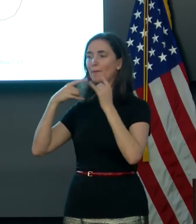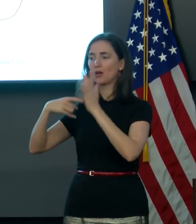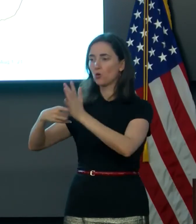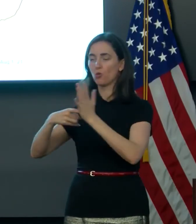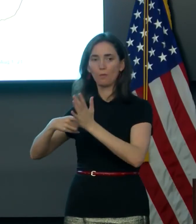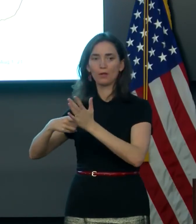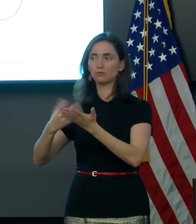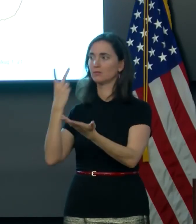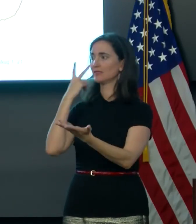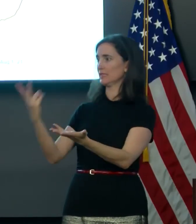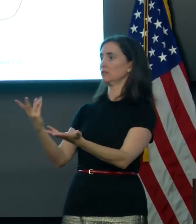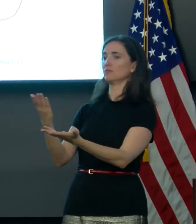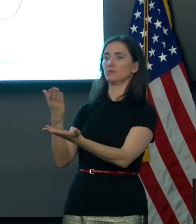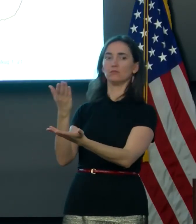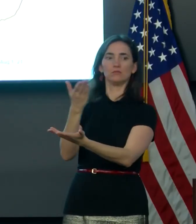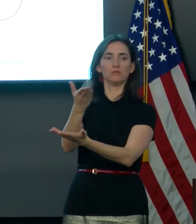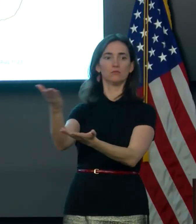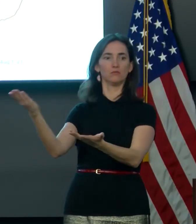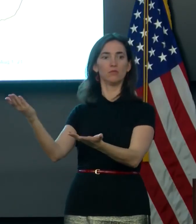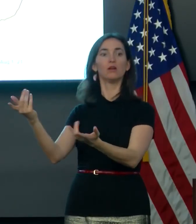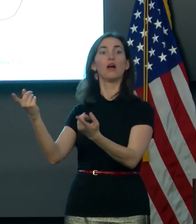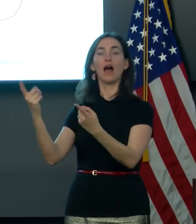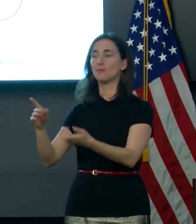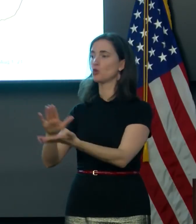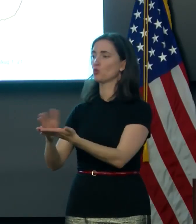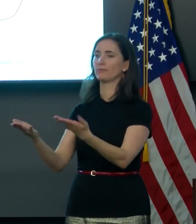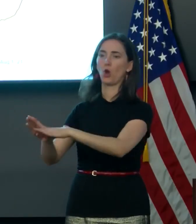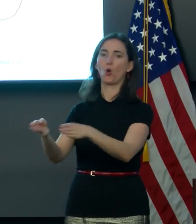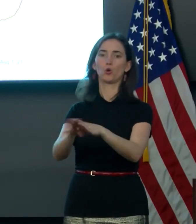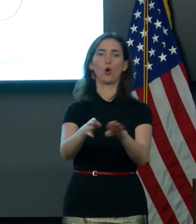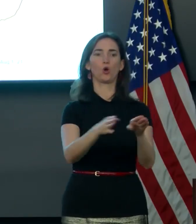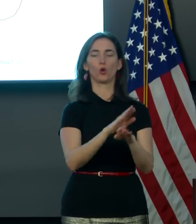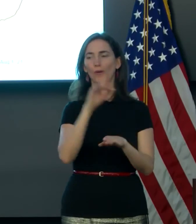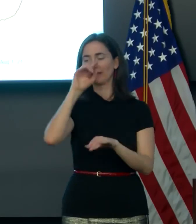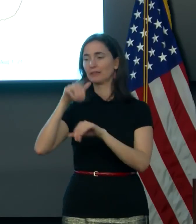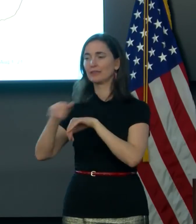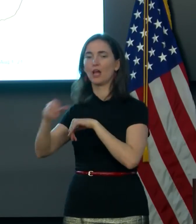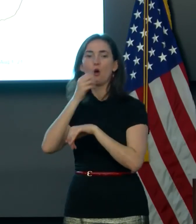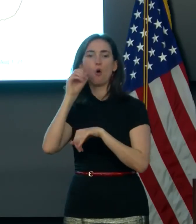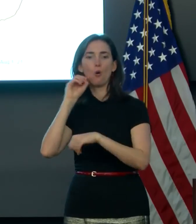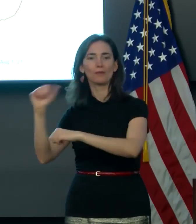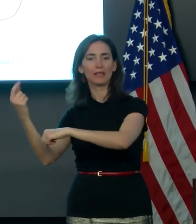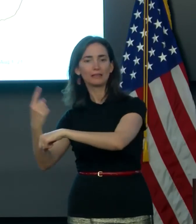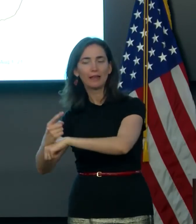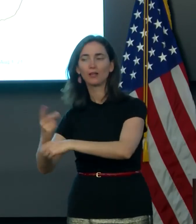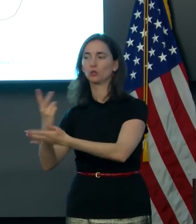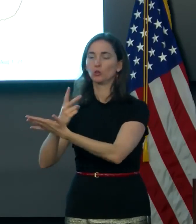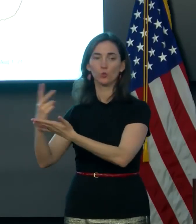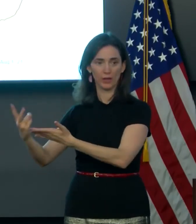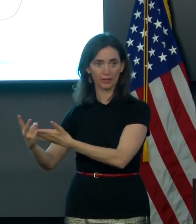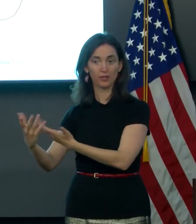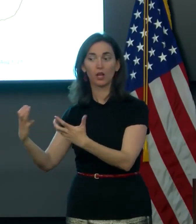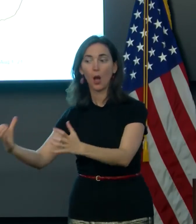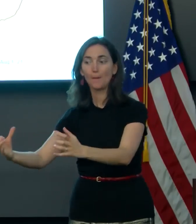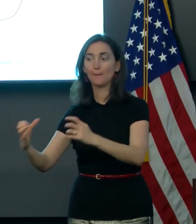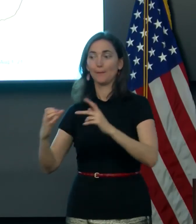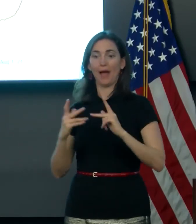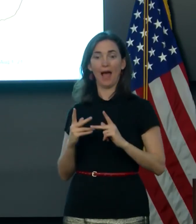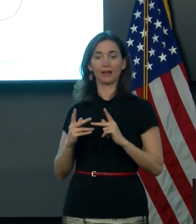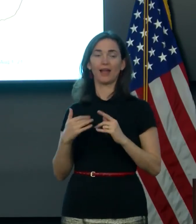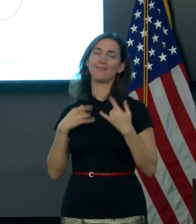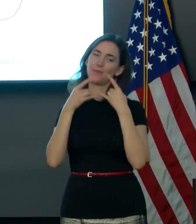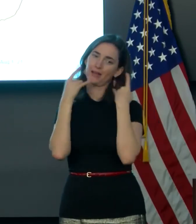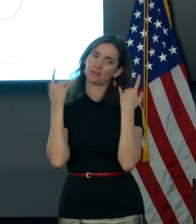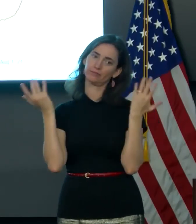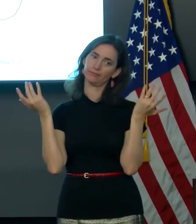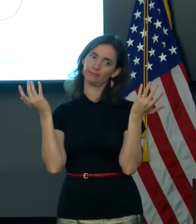see that quite often they're having to close schools up, send kids home for 10 days or 2 weeks, and when they come back, they're coming back with masks